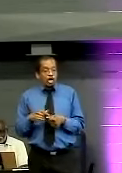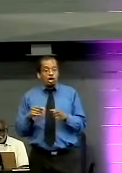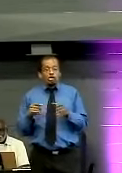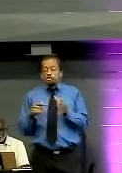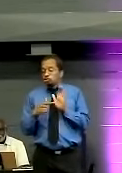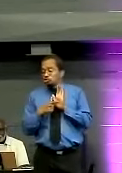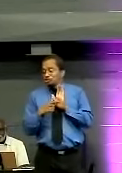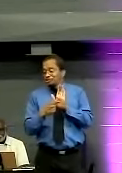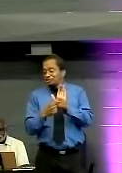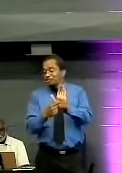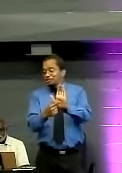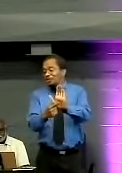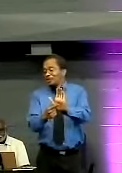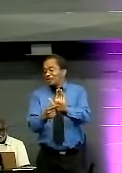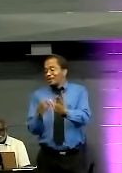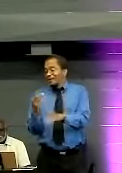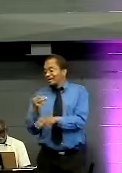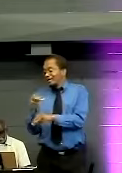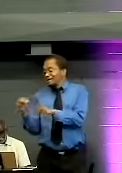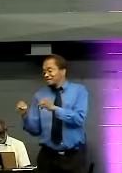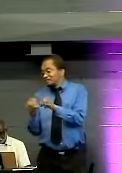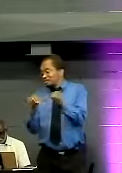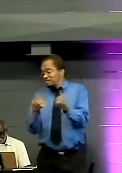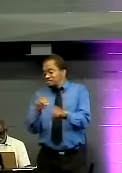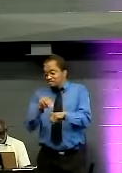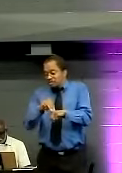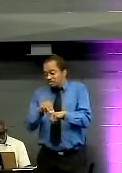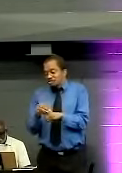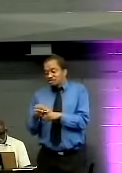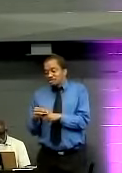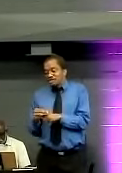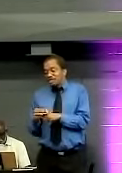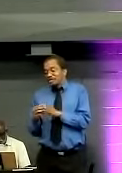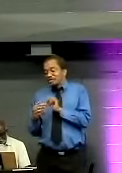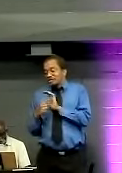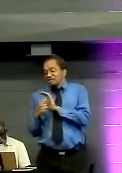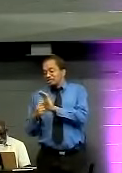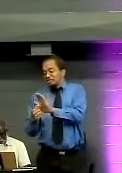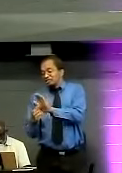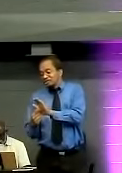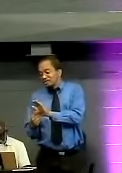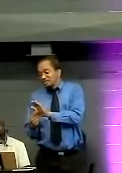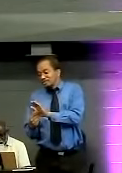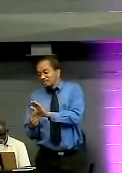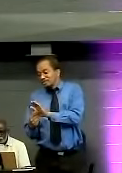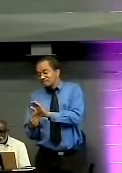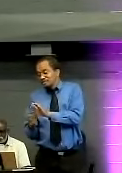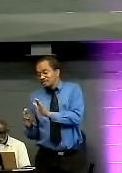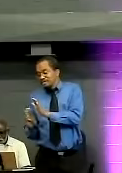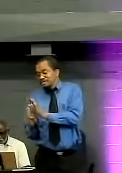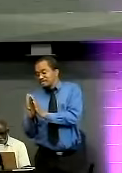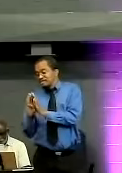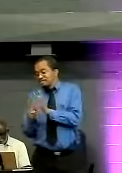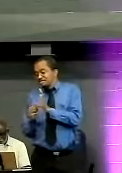model what ministry looks like to ensure manifestation. God, listen,